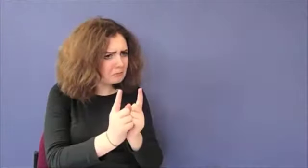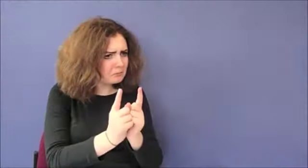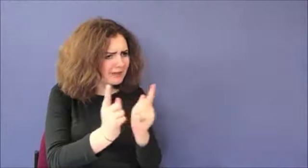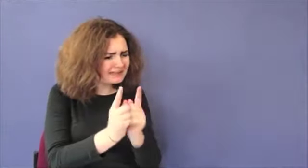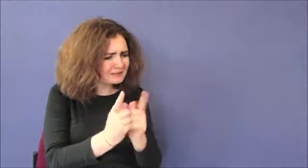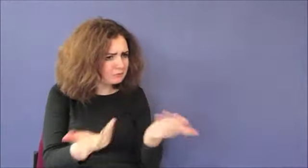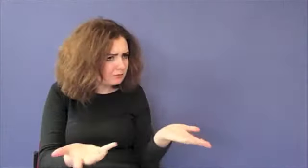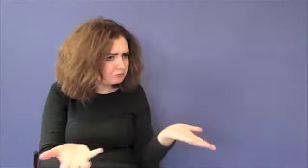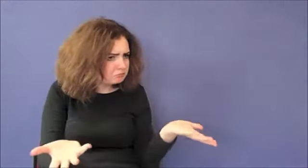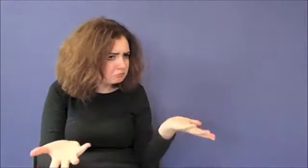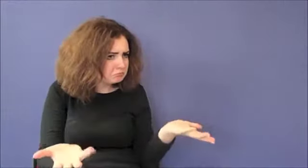Where would they meet?